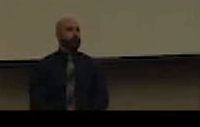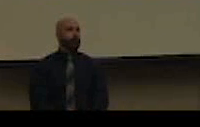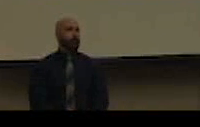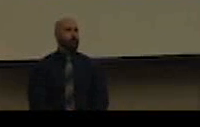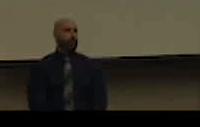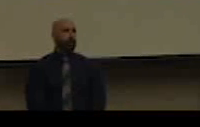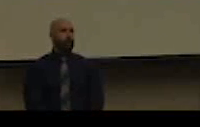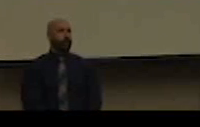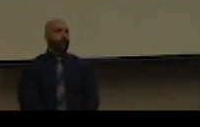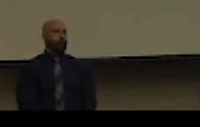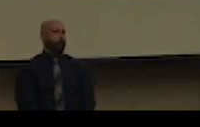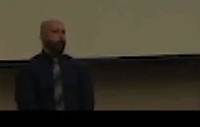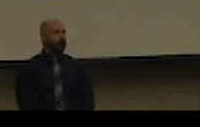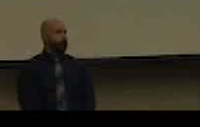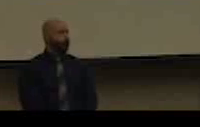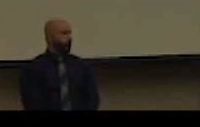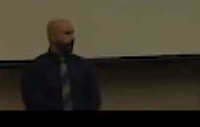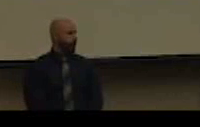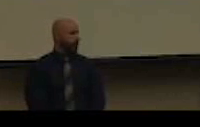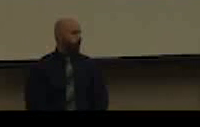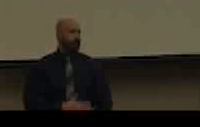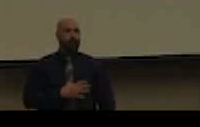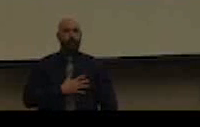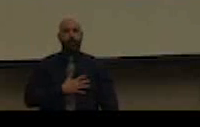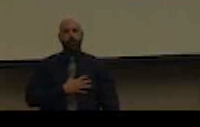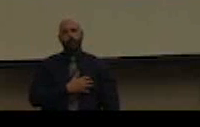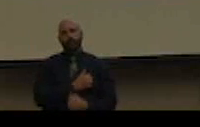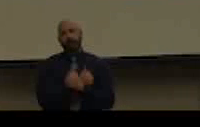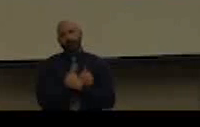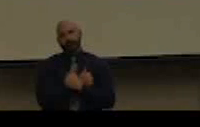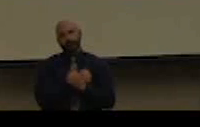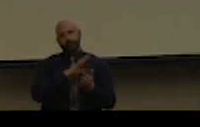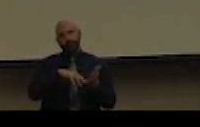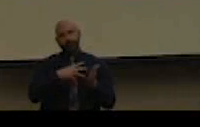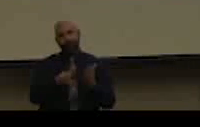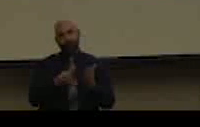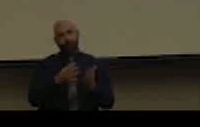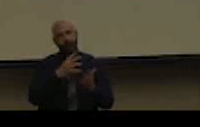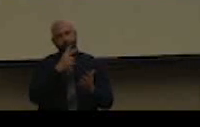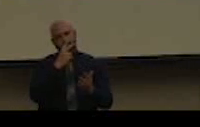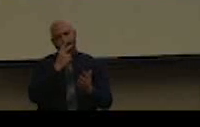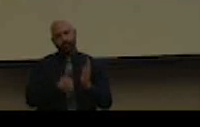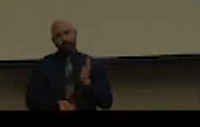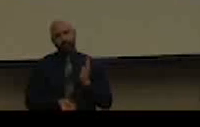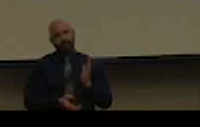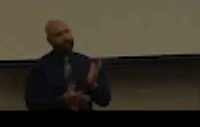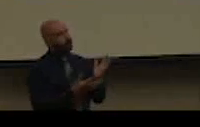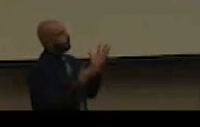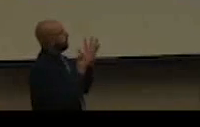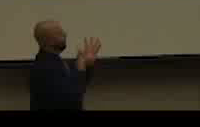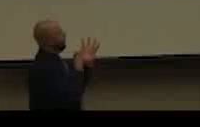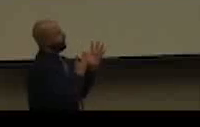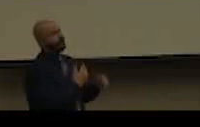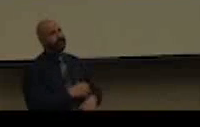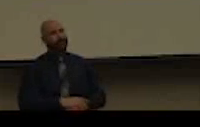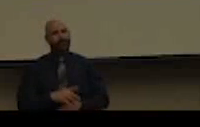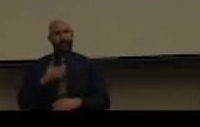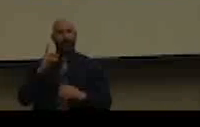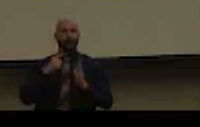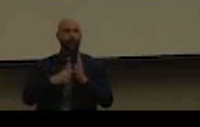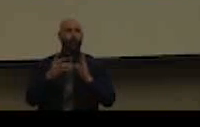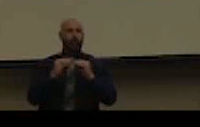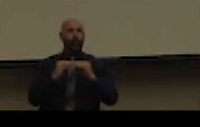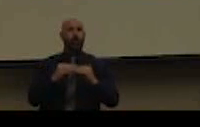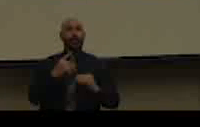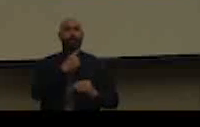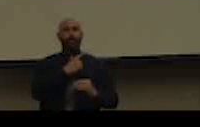Because my love of charts is deep, I'll show you one more. This shows you the sites and how they're trending